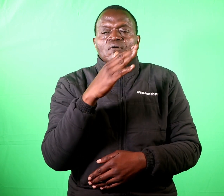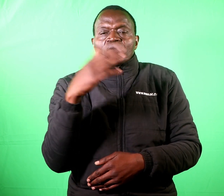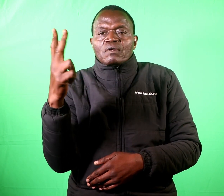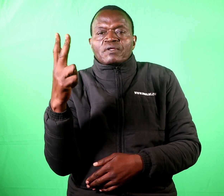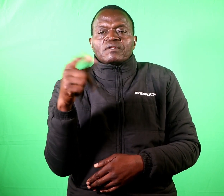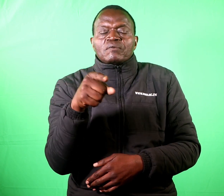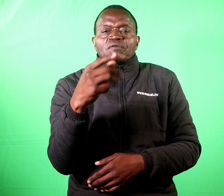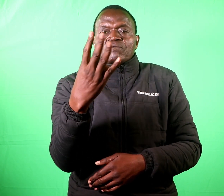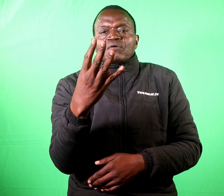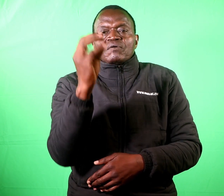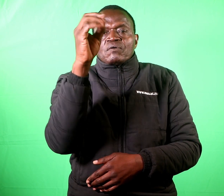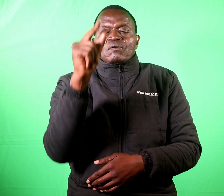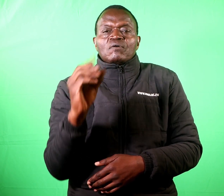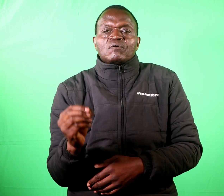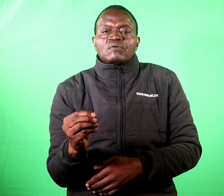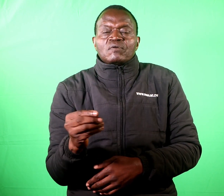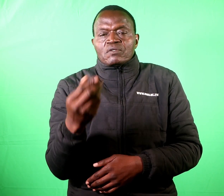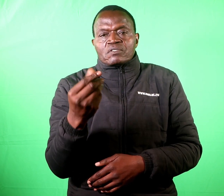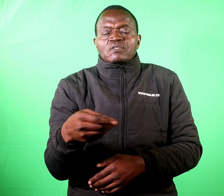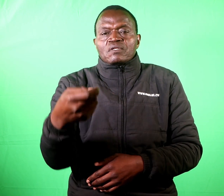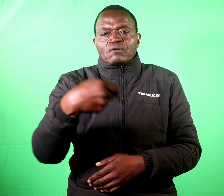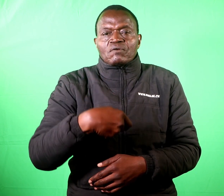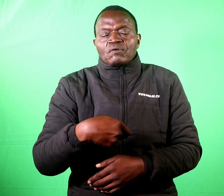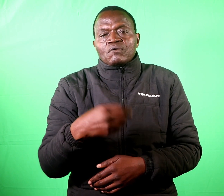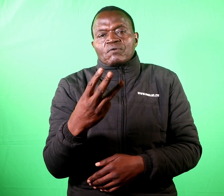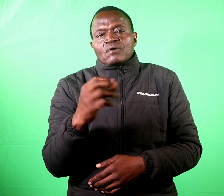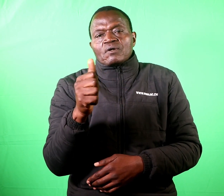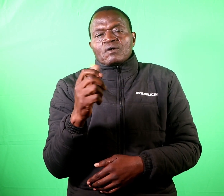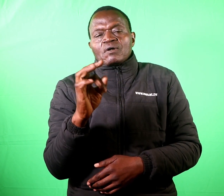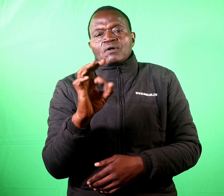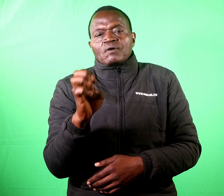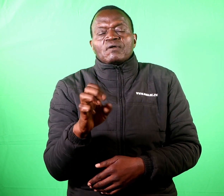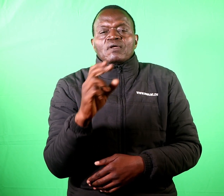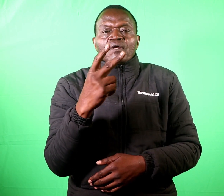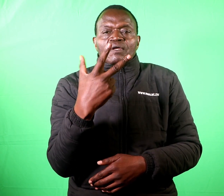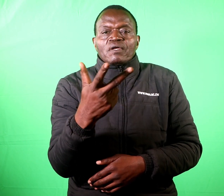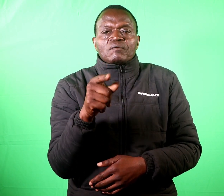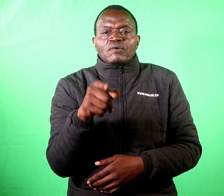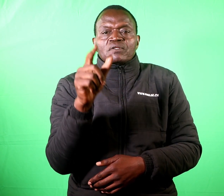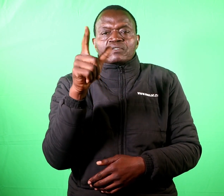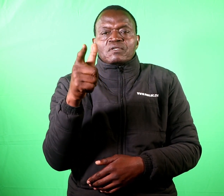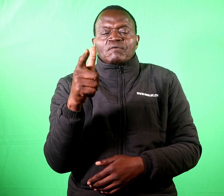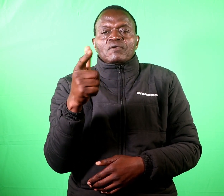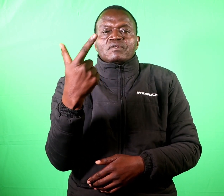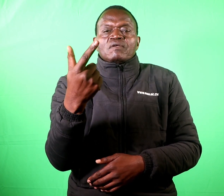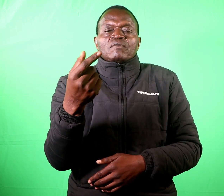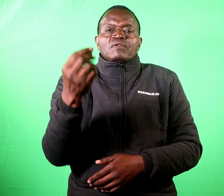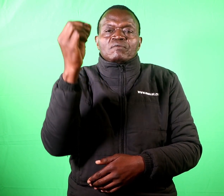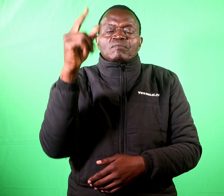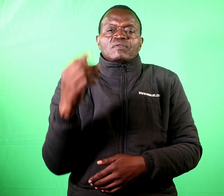18.4%, salary or wages 8.7%, Cash crop